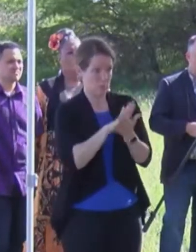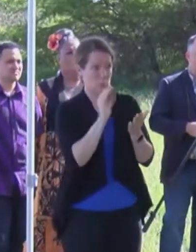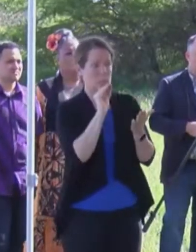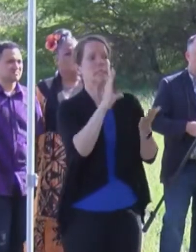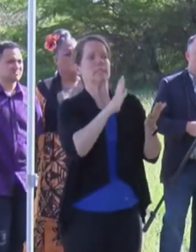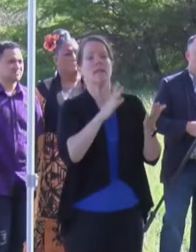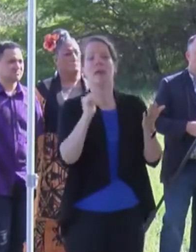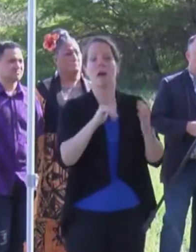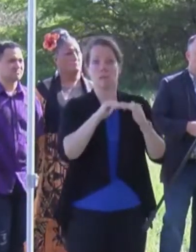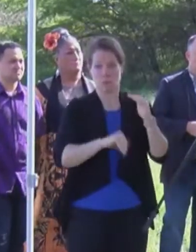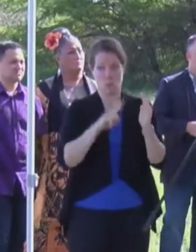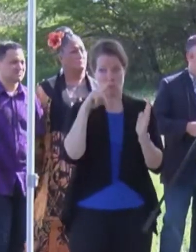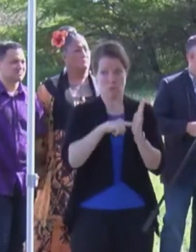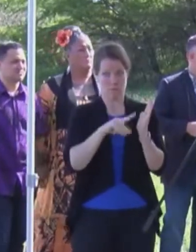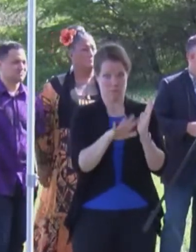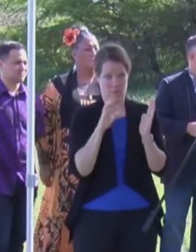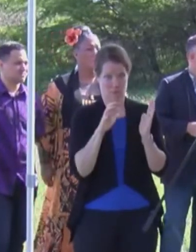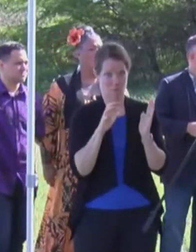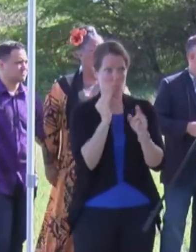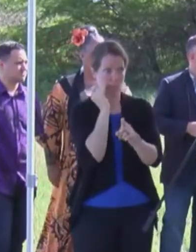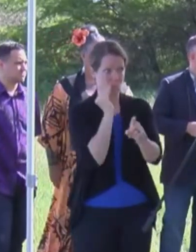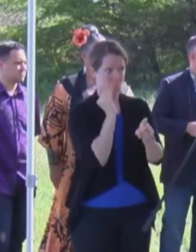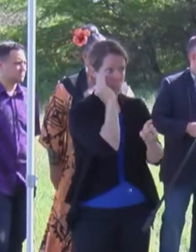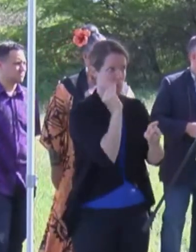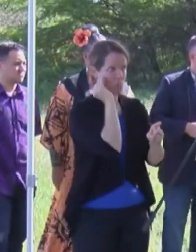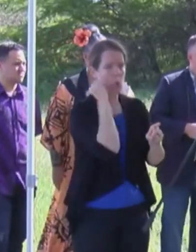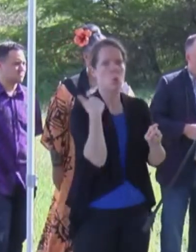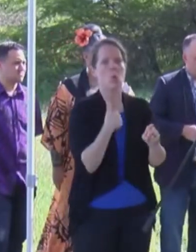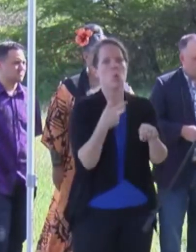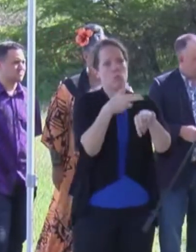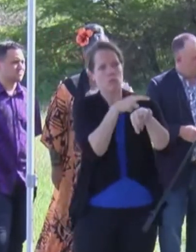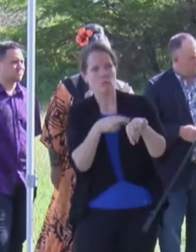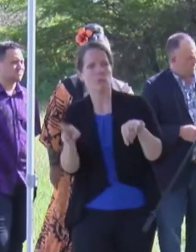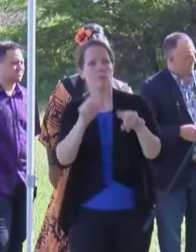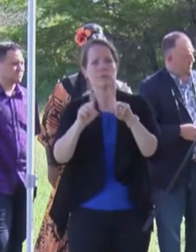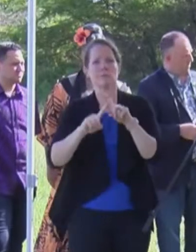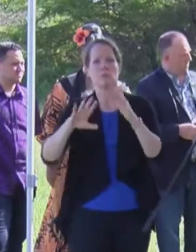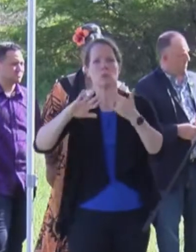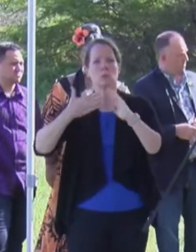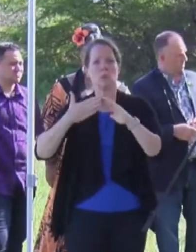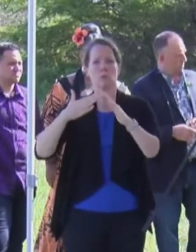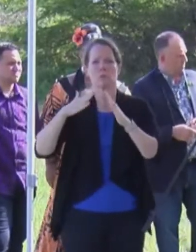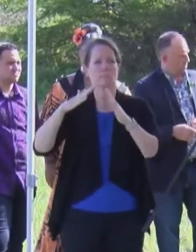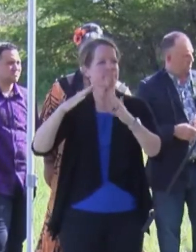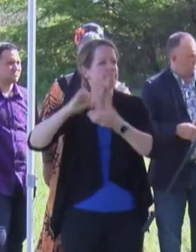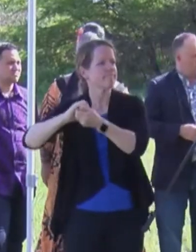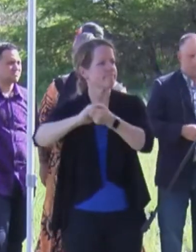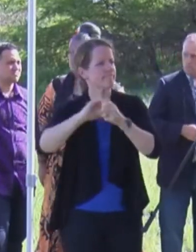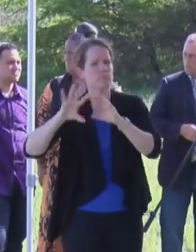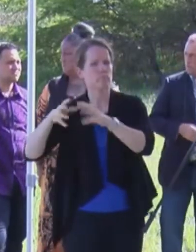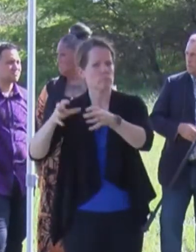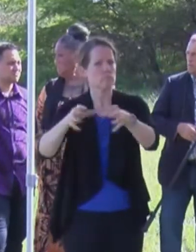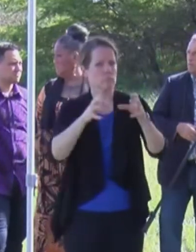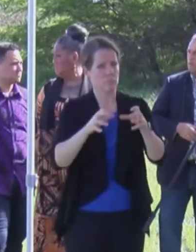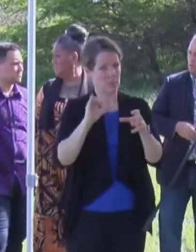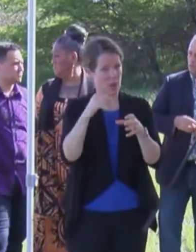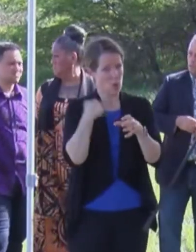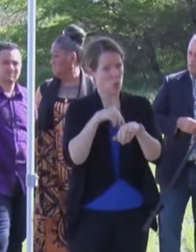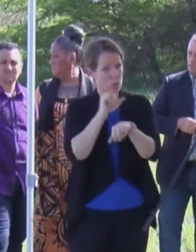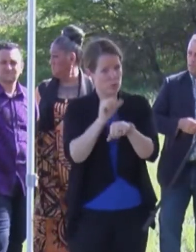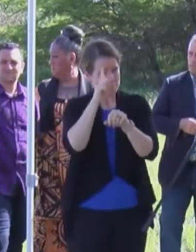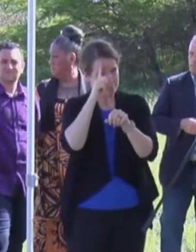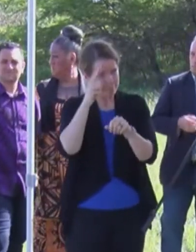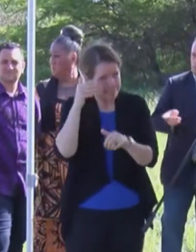with resources through community partners. Those efforts are ongoing, and I can't share complete information yet, but the hope is to connect